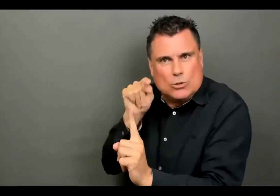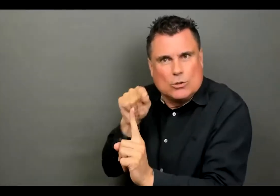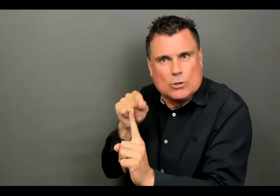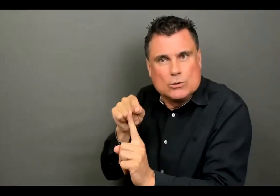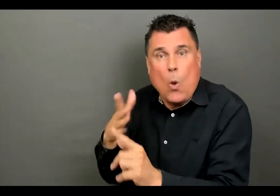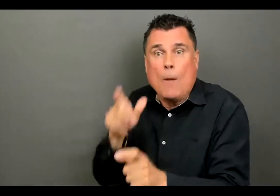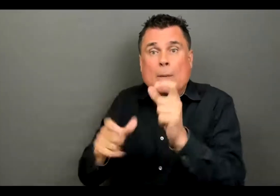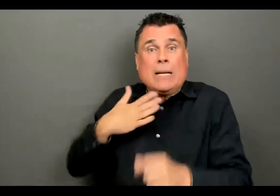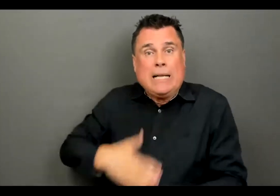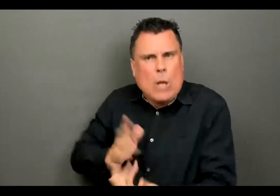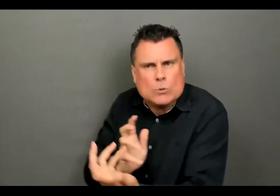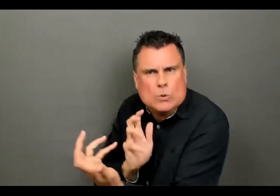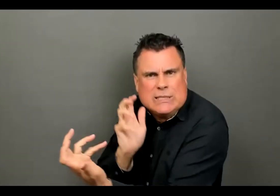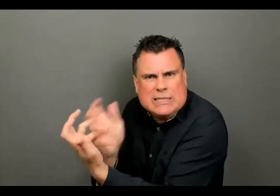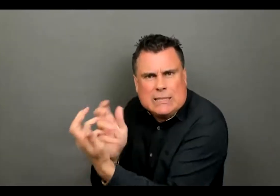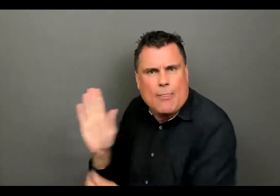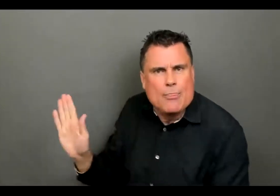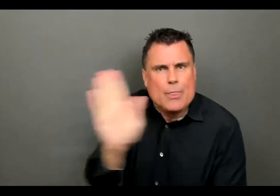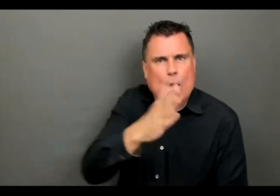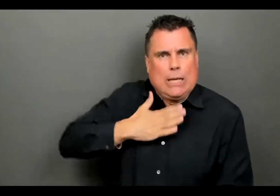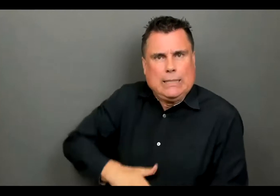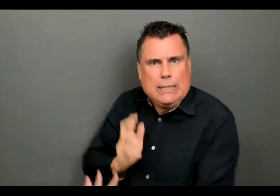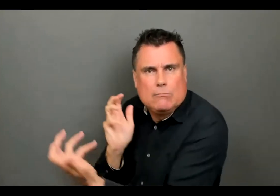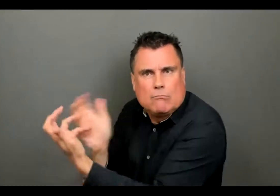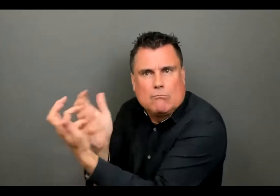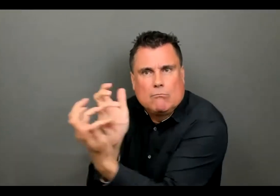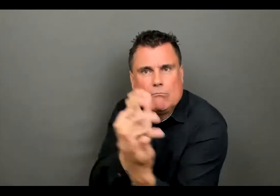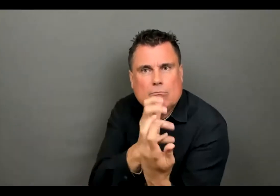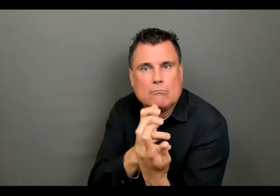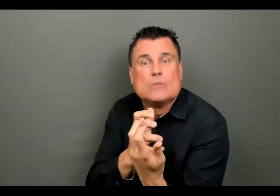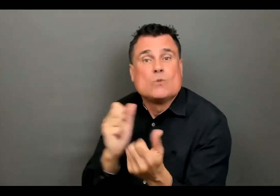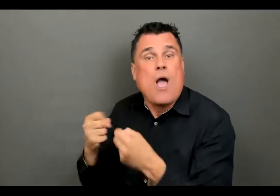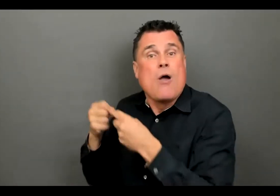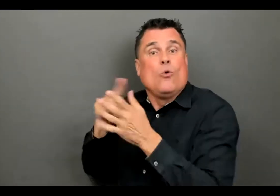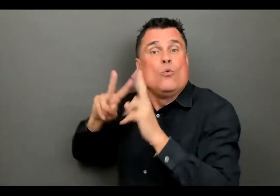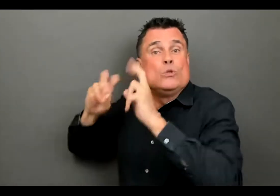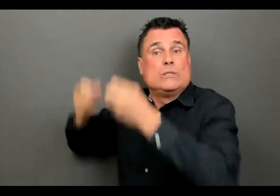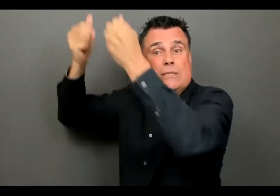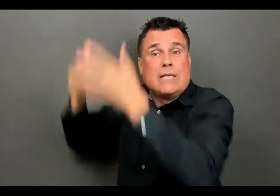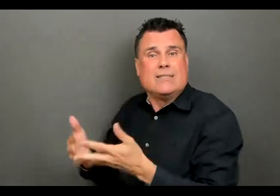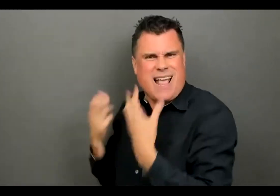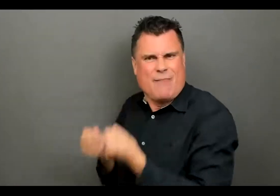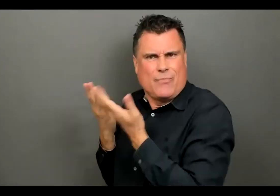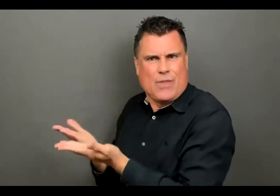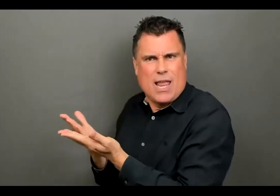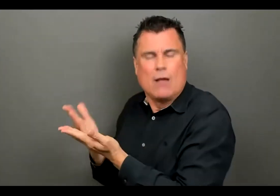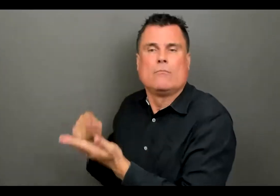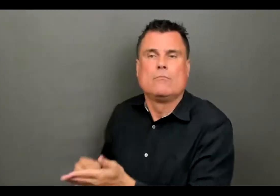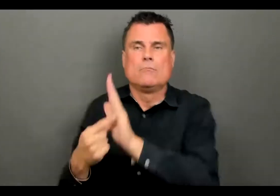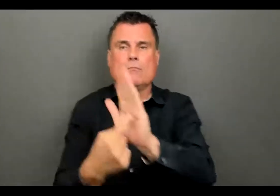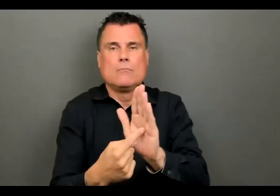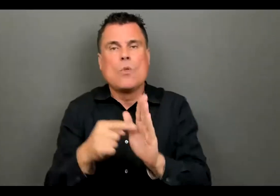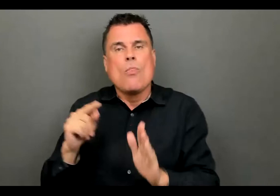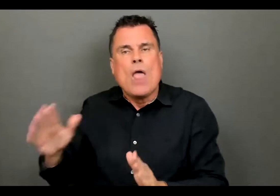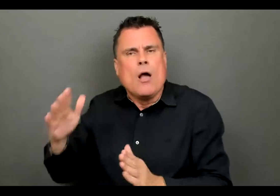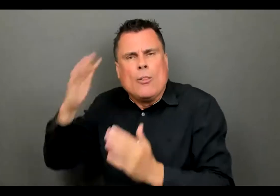and co-defining challenges and solutions for persons with disabilities that will ensure digital and protection for all. I think my time's